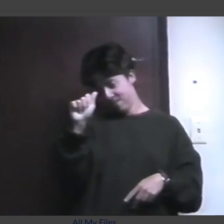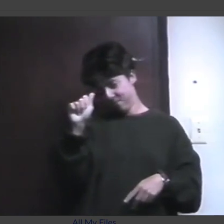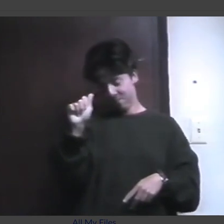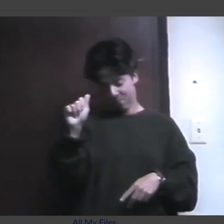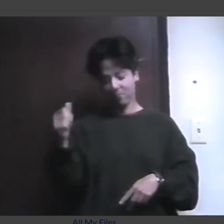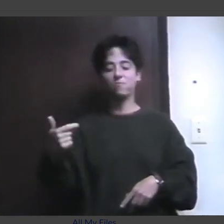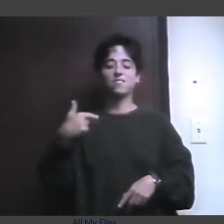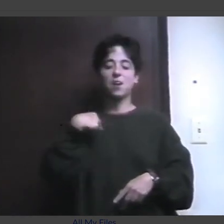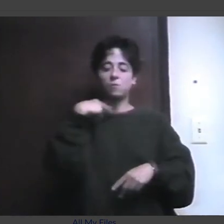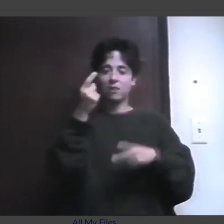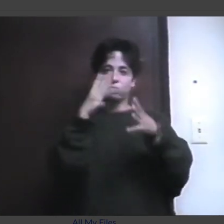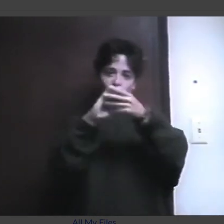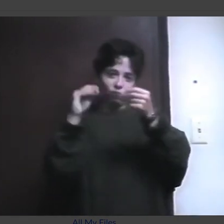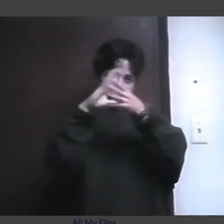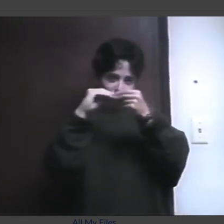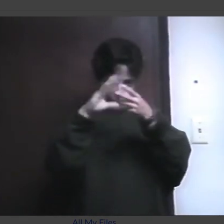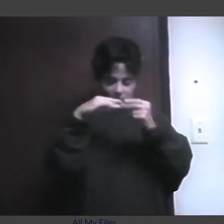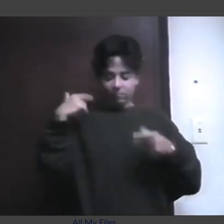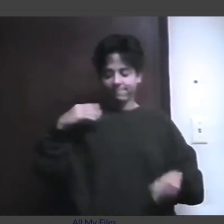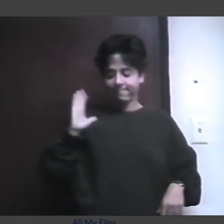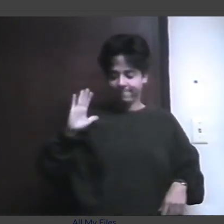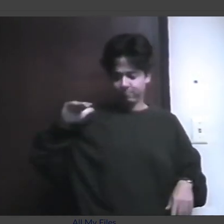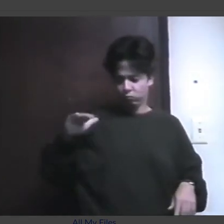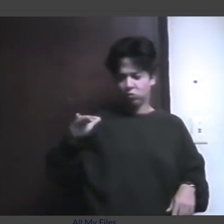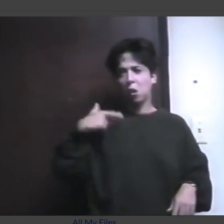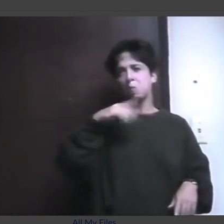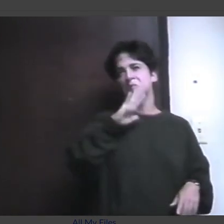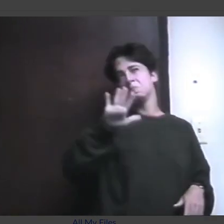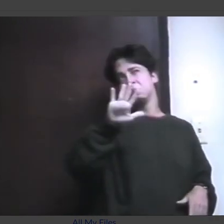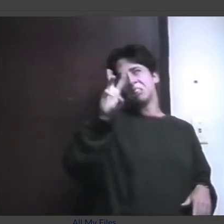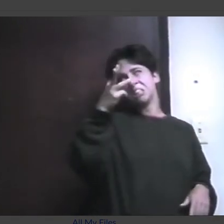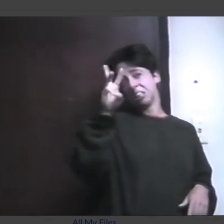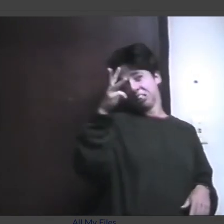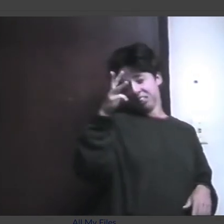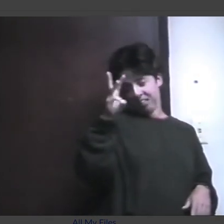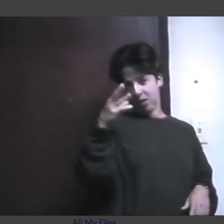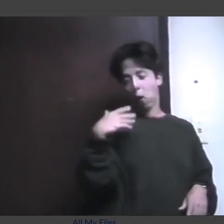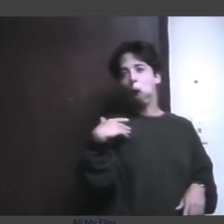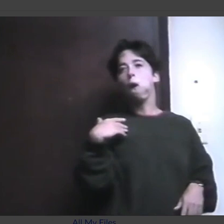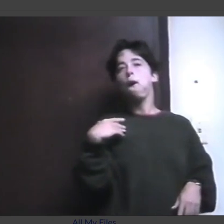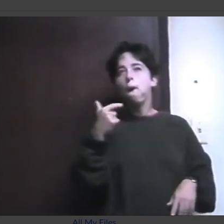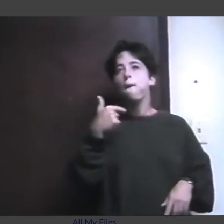Hi, my name is Des Forza, and I'll be telling you a story.